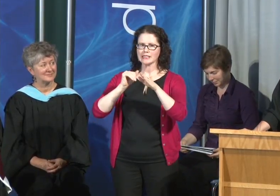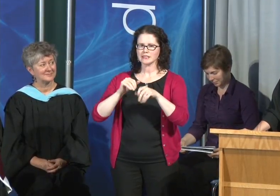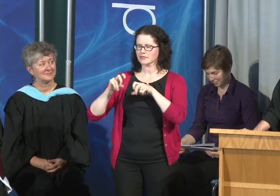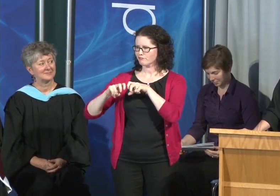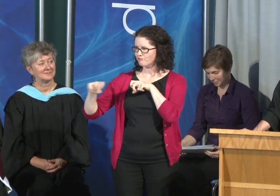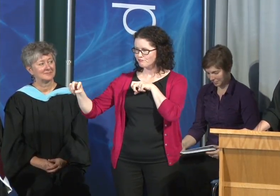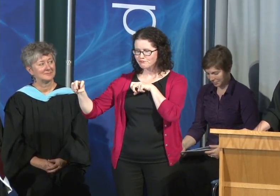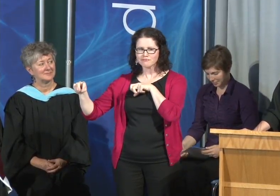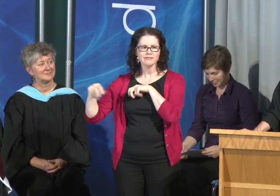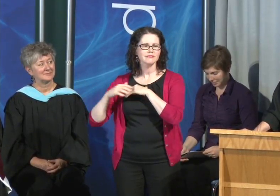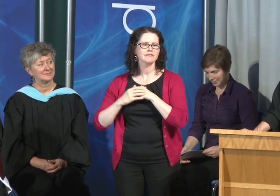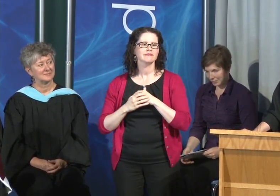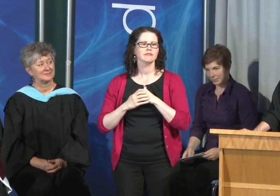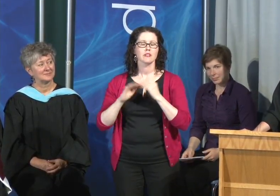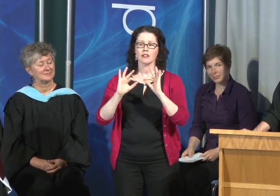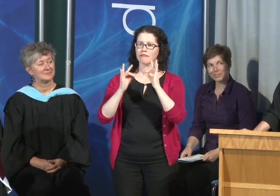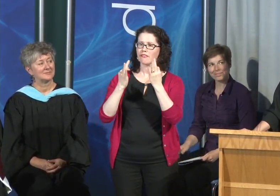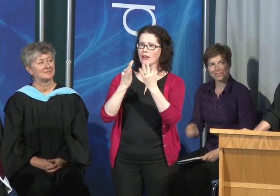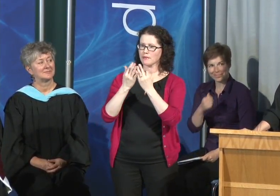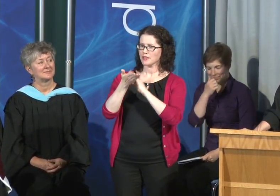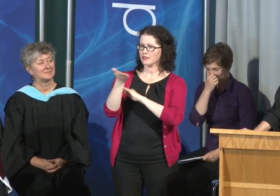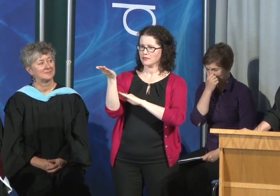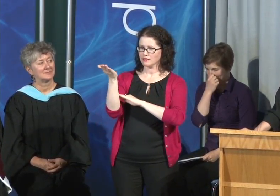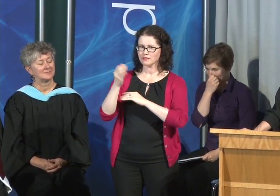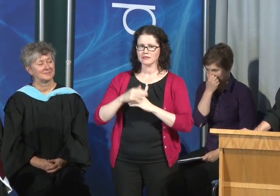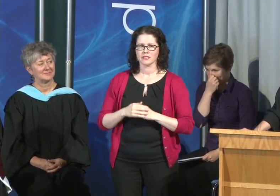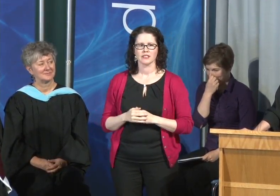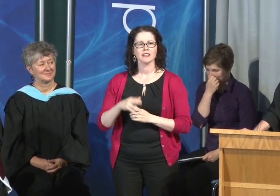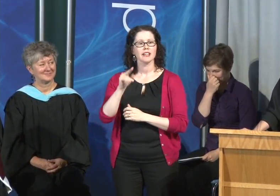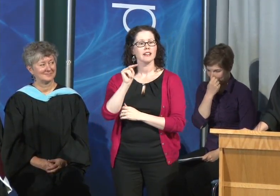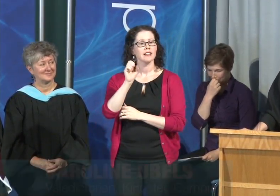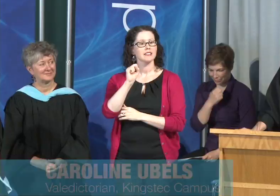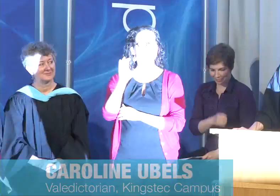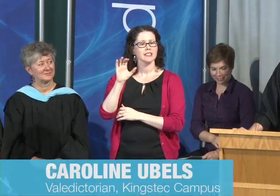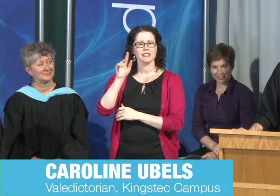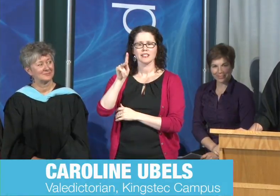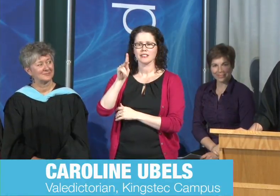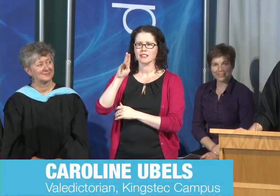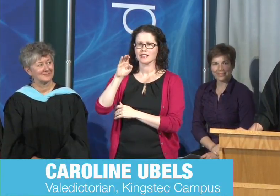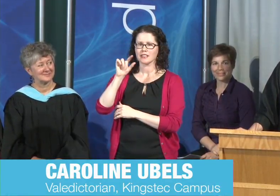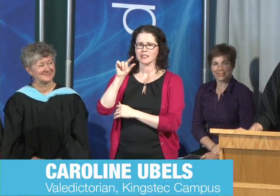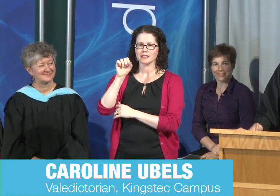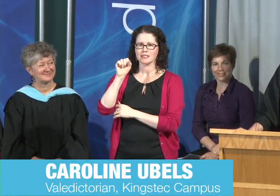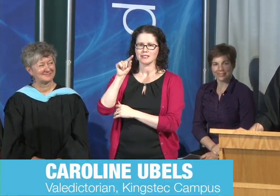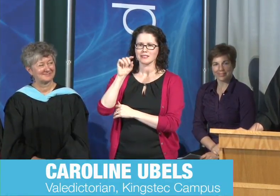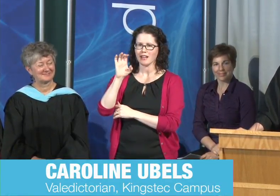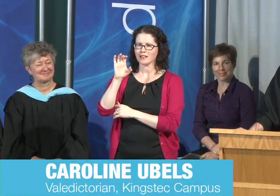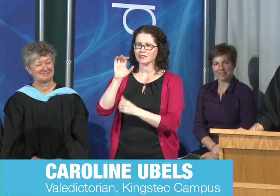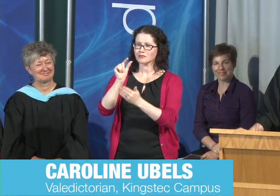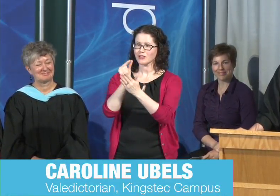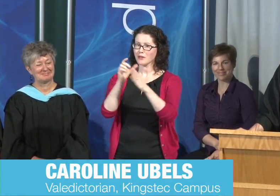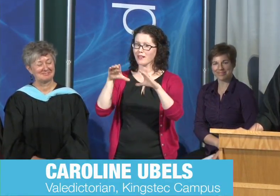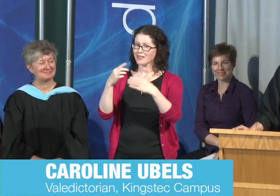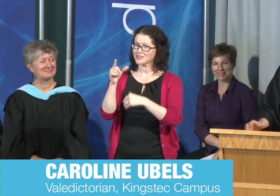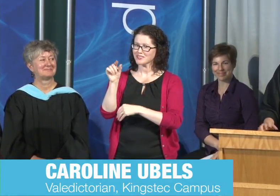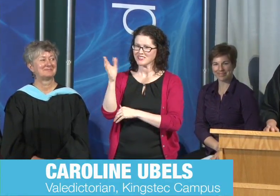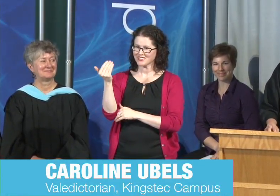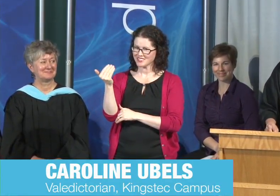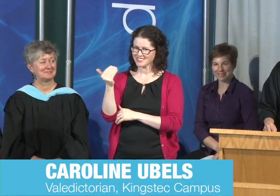guests, families, and NSCC Kingstec graduating class of